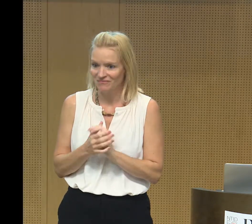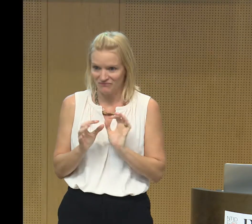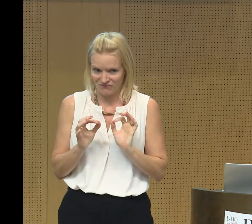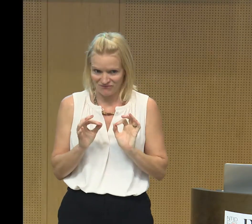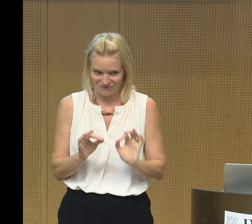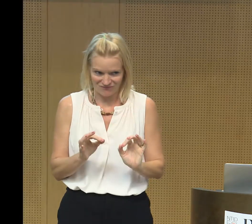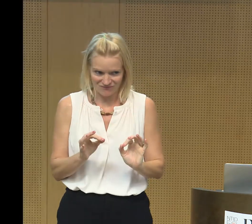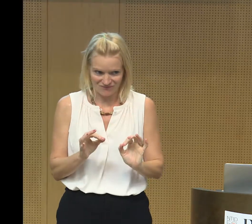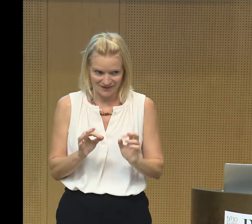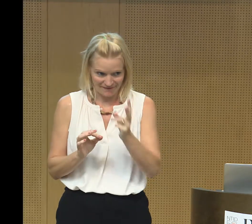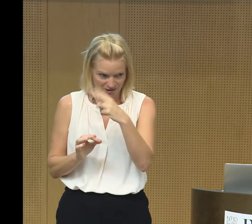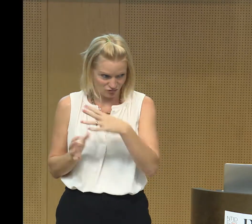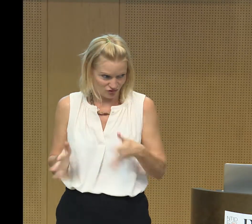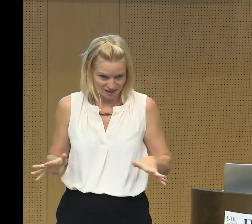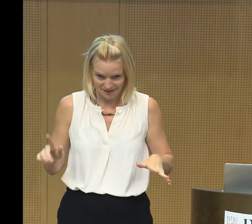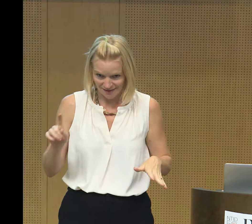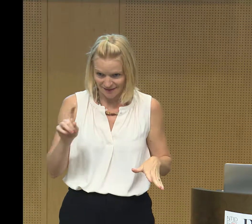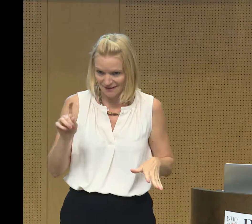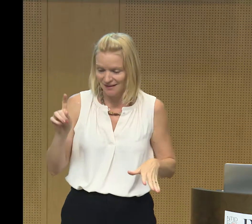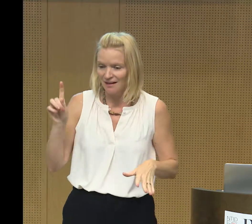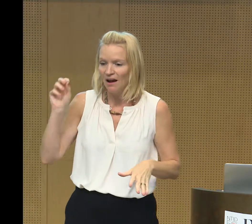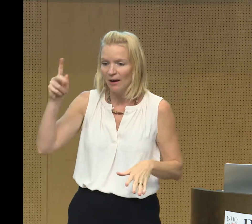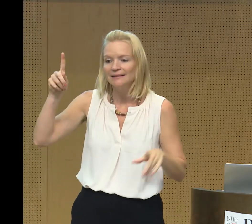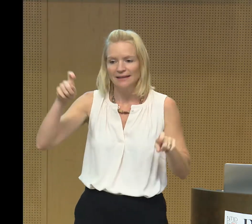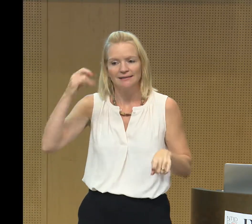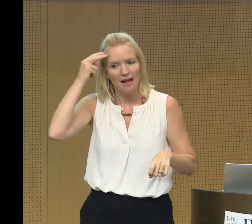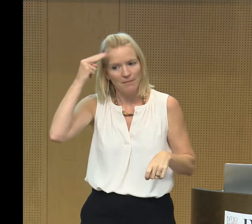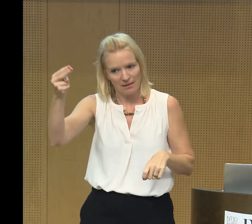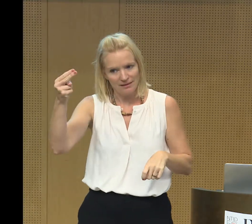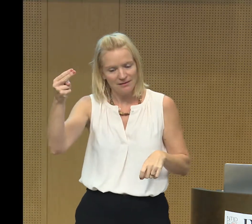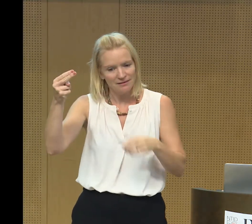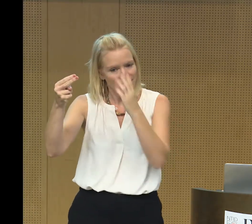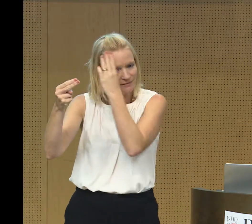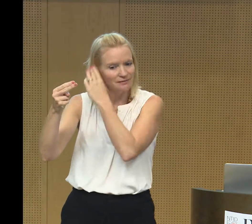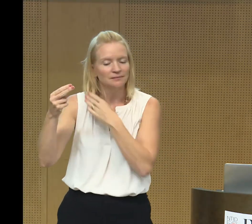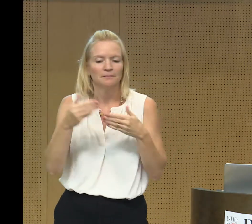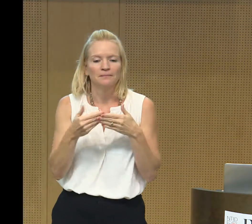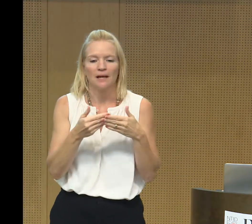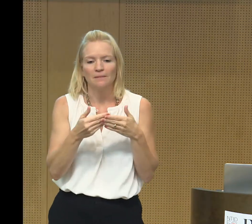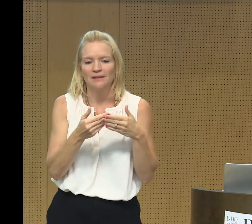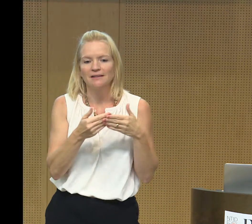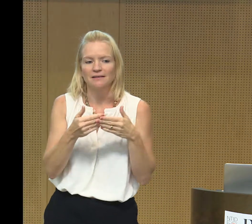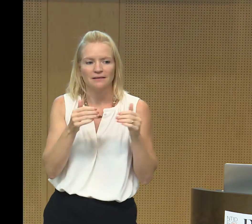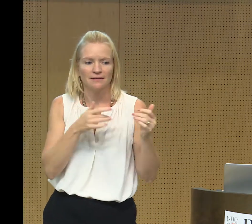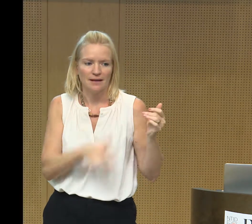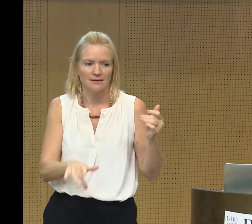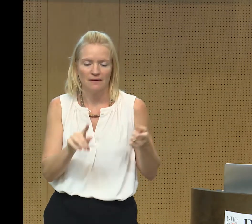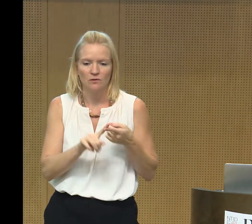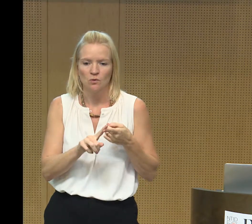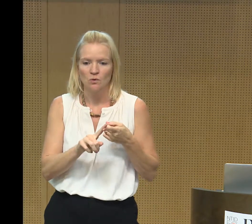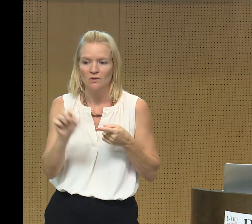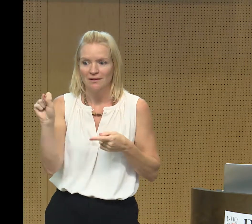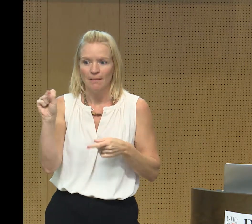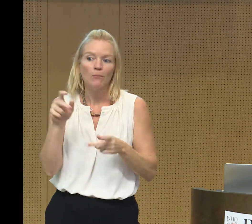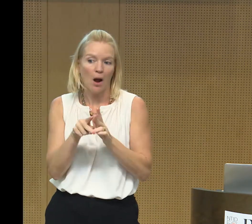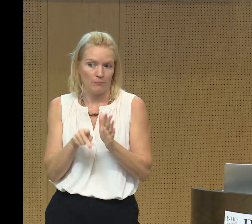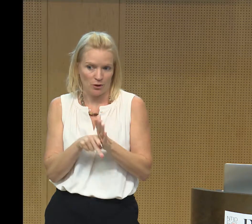Okay, has everybody had a chance to read this? Great, so this is when we were ready to test our hypothesis about babies' sensitivity to